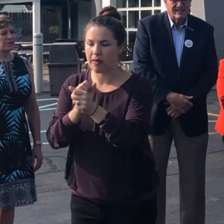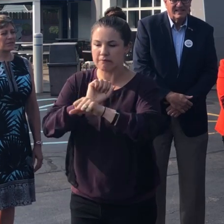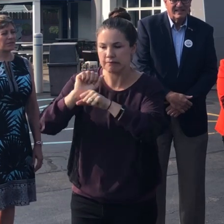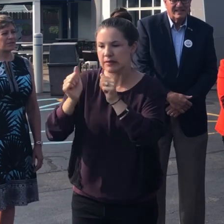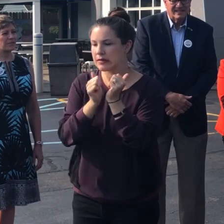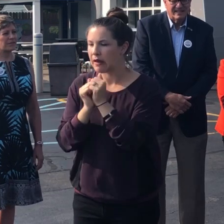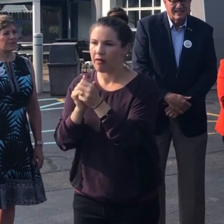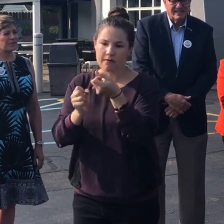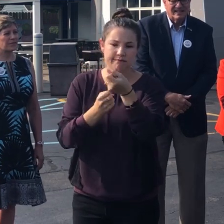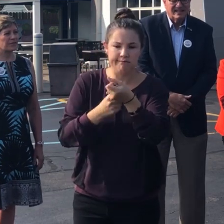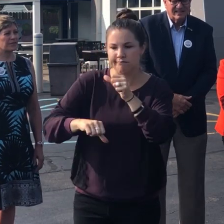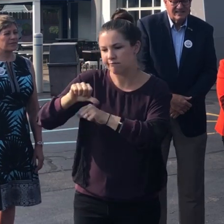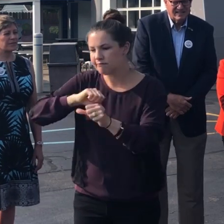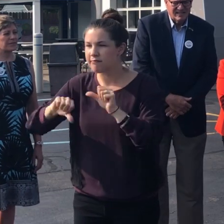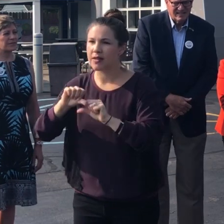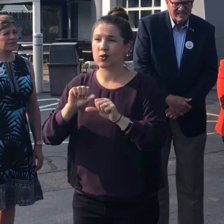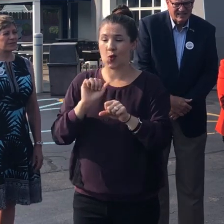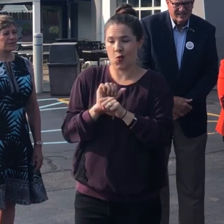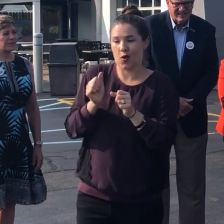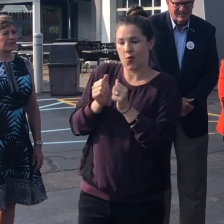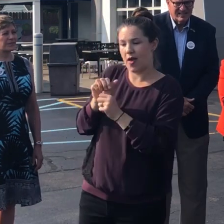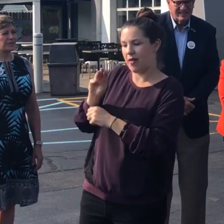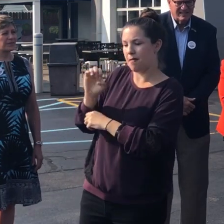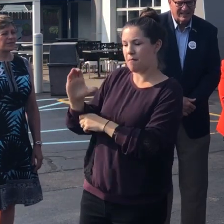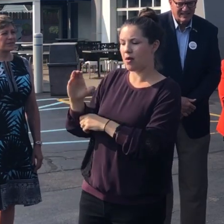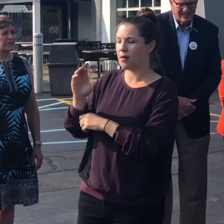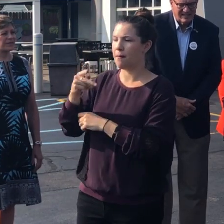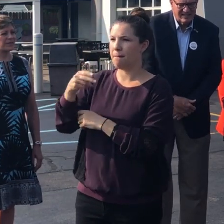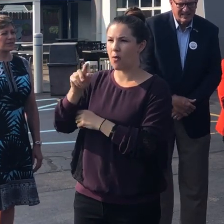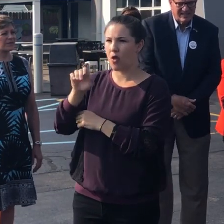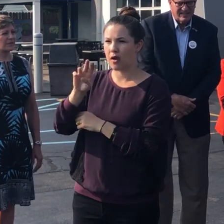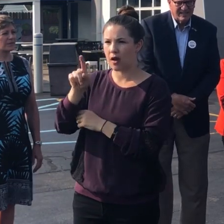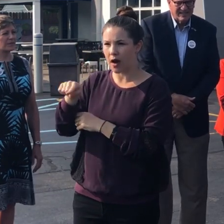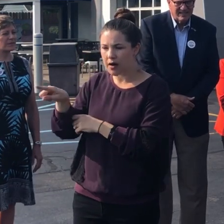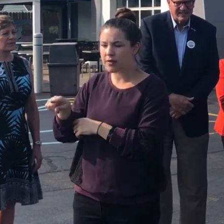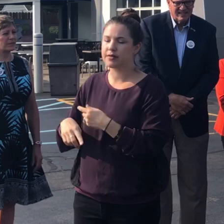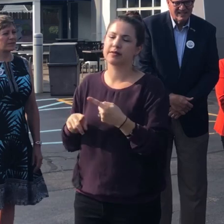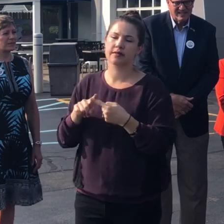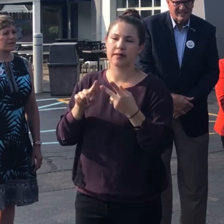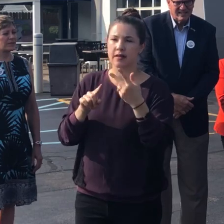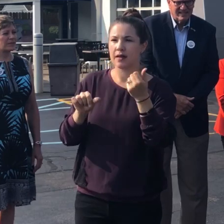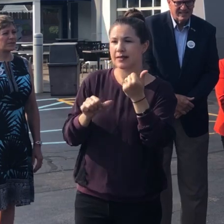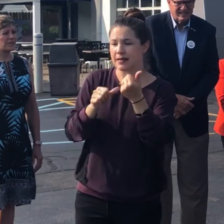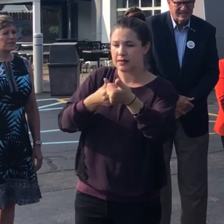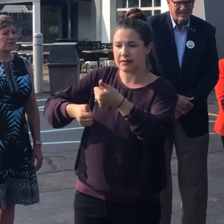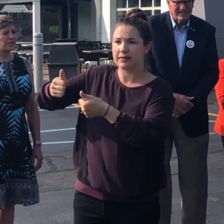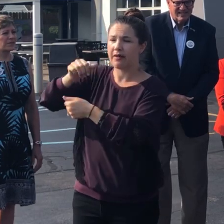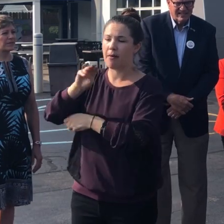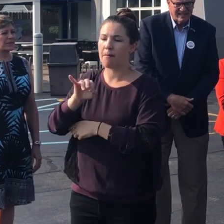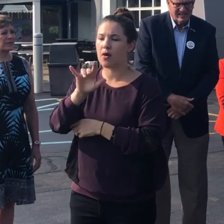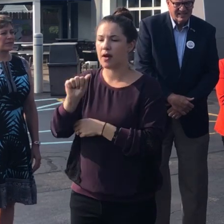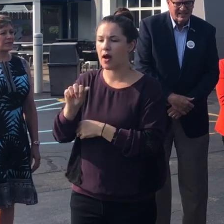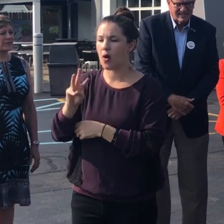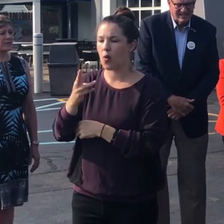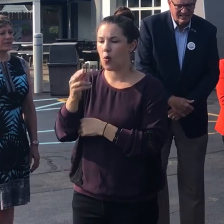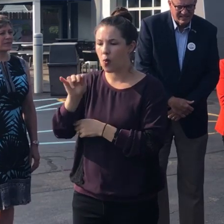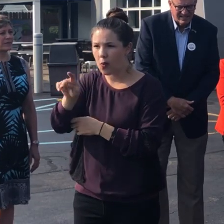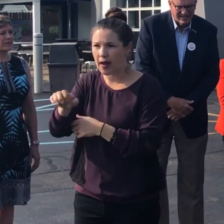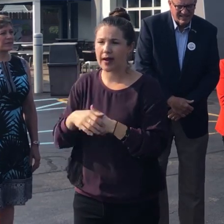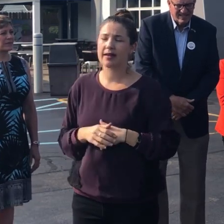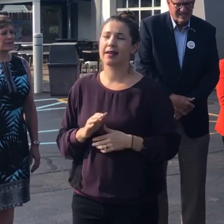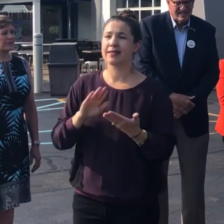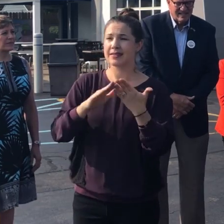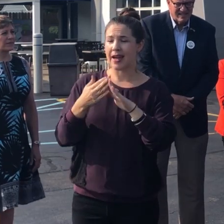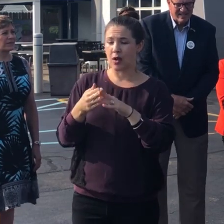with the county executive, Mark Poloncarz, Deputy County Executive Maria White, and working with our town supervisor here